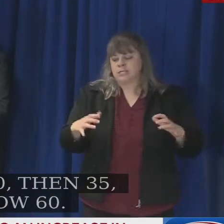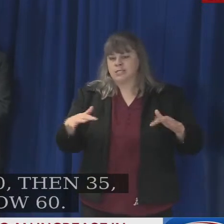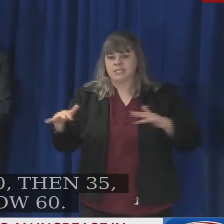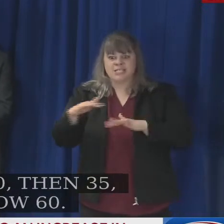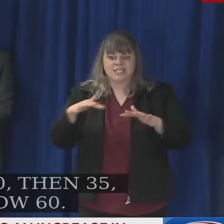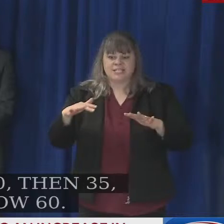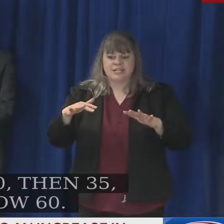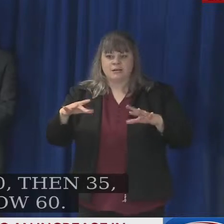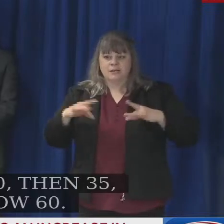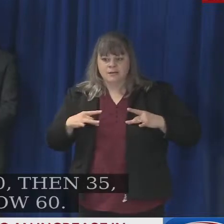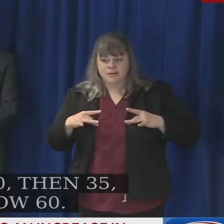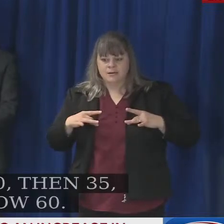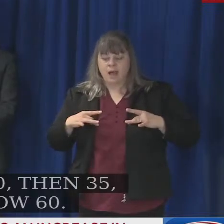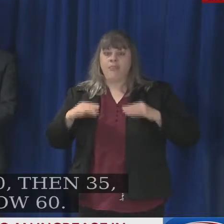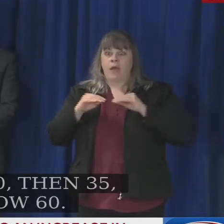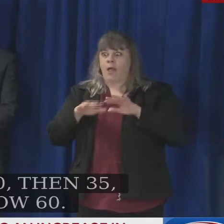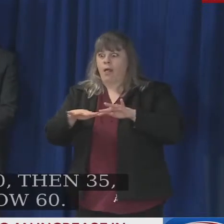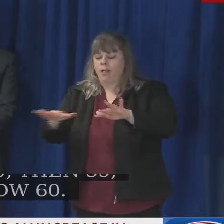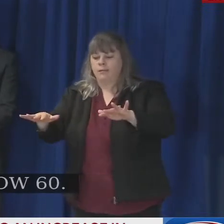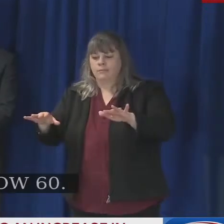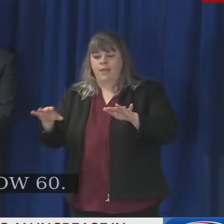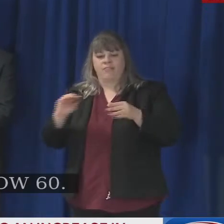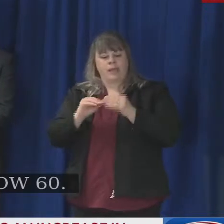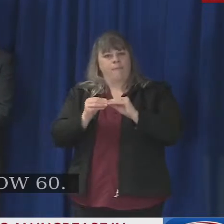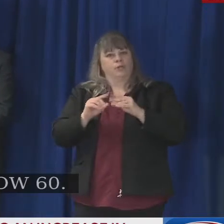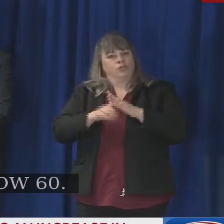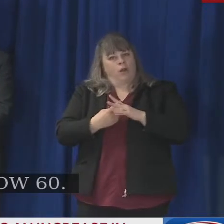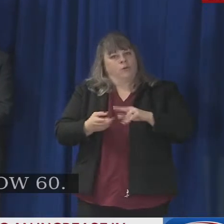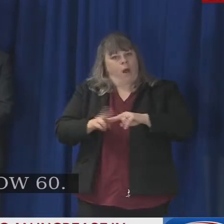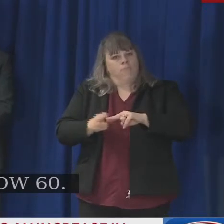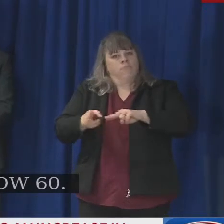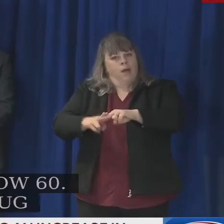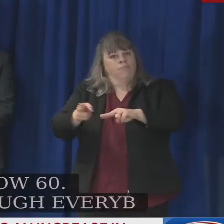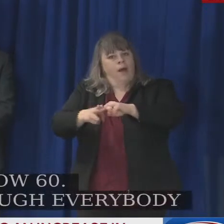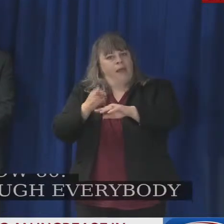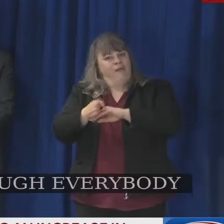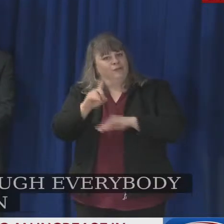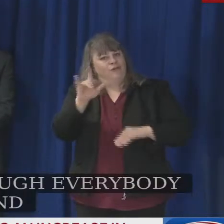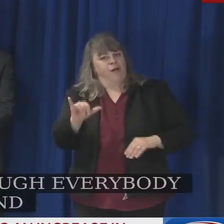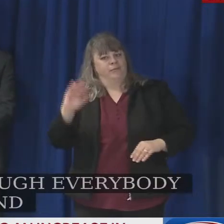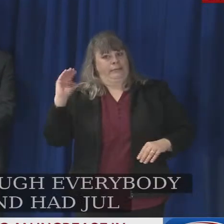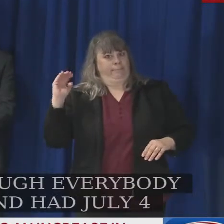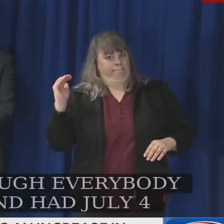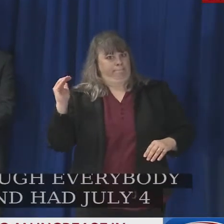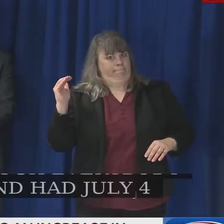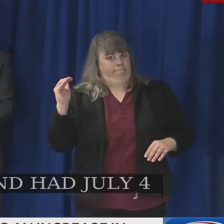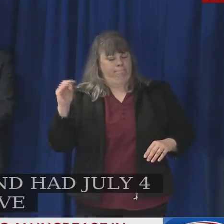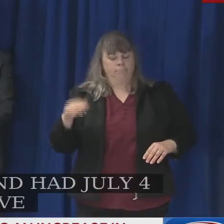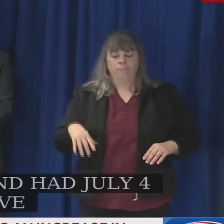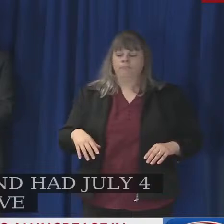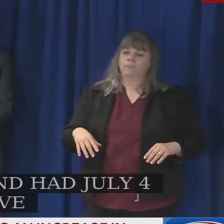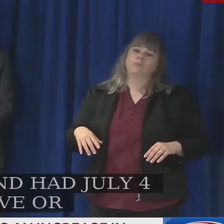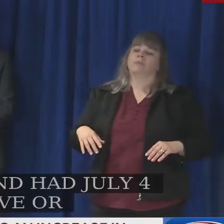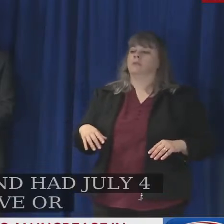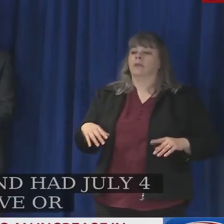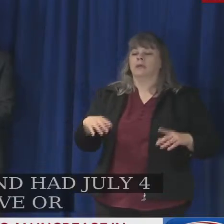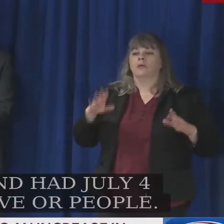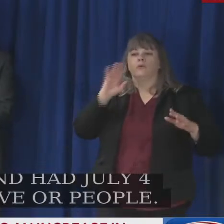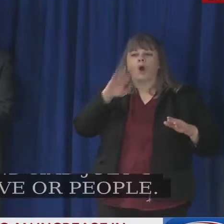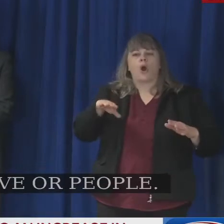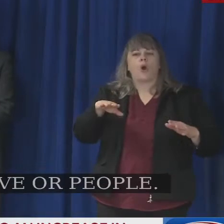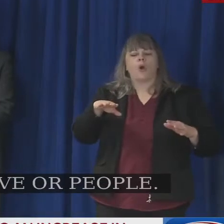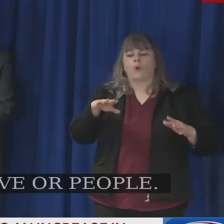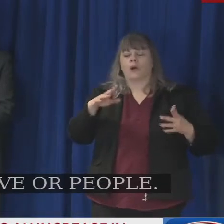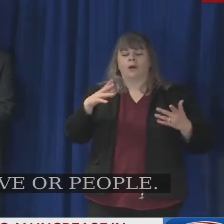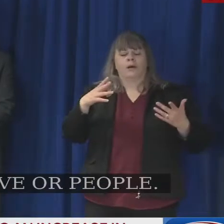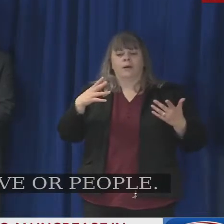got infected and infected more people. I mean, but we see in these national headlines and these stories, you know, these kind of shock,